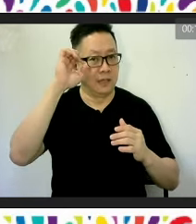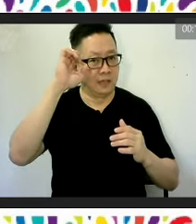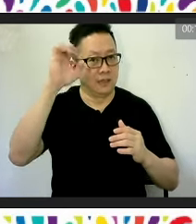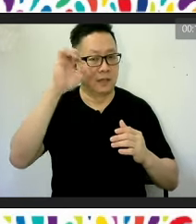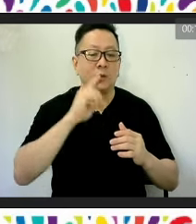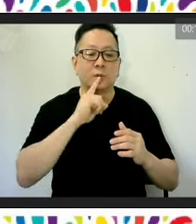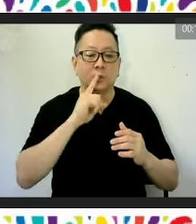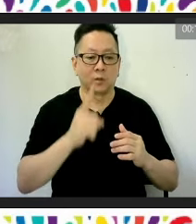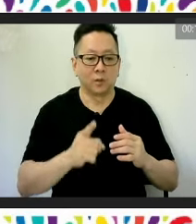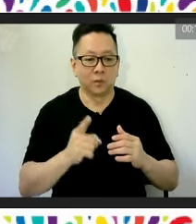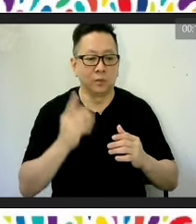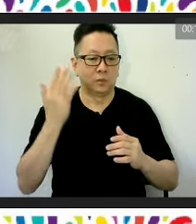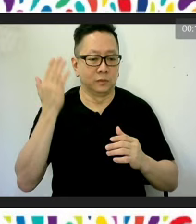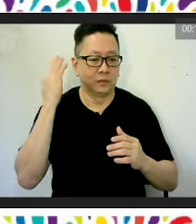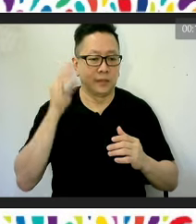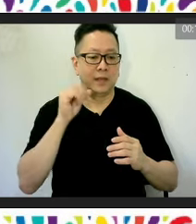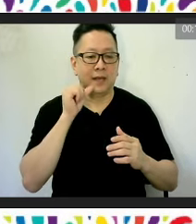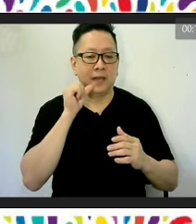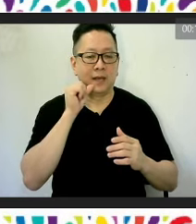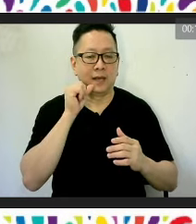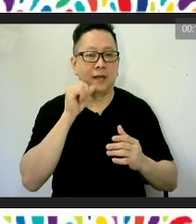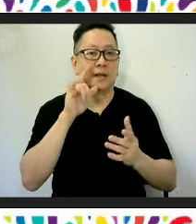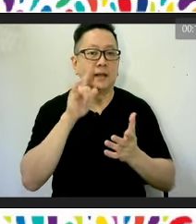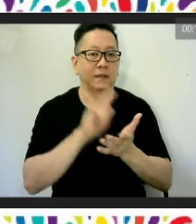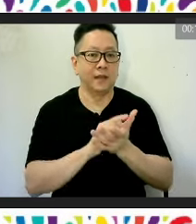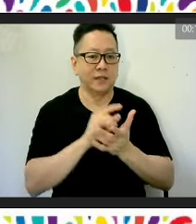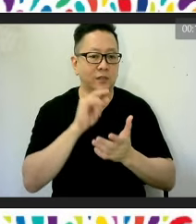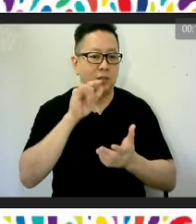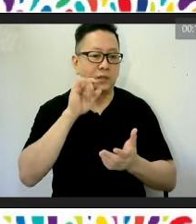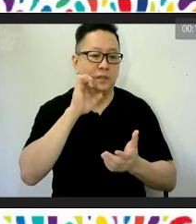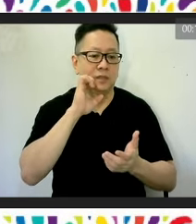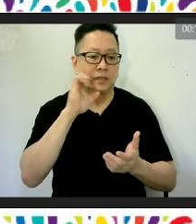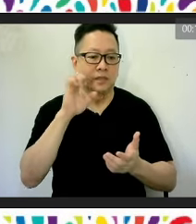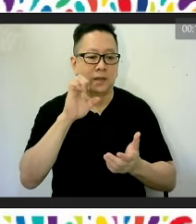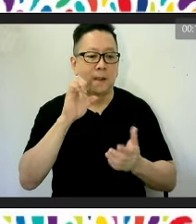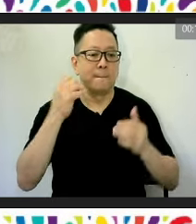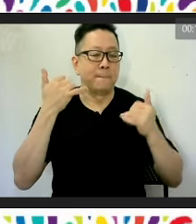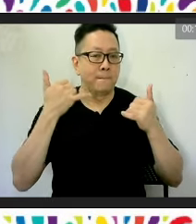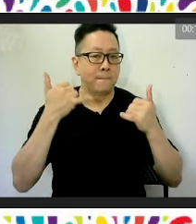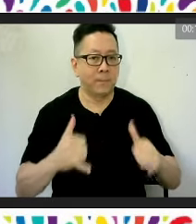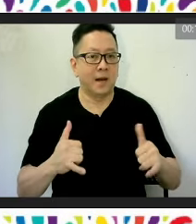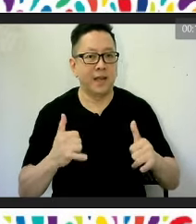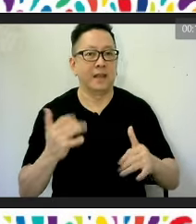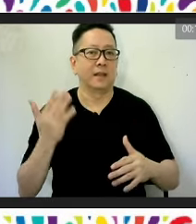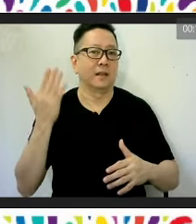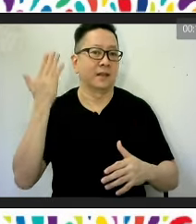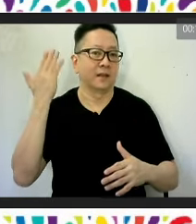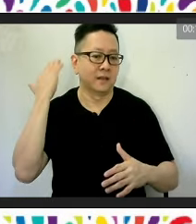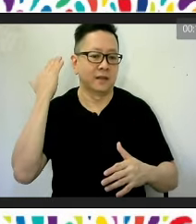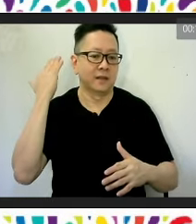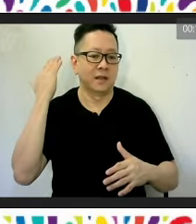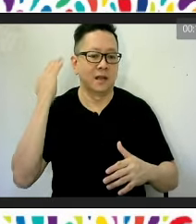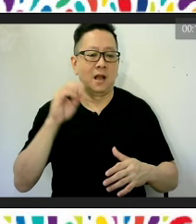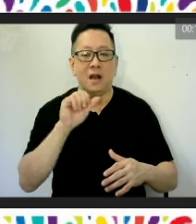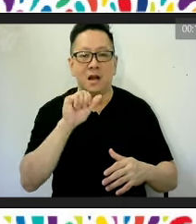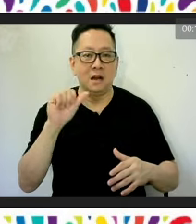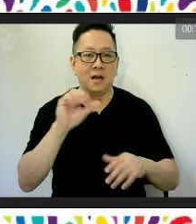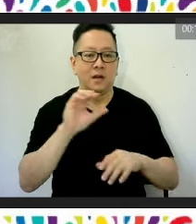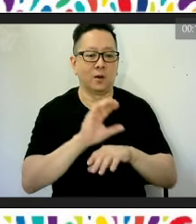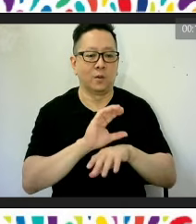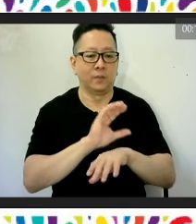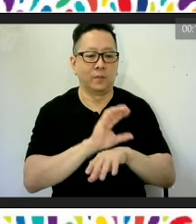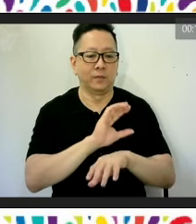he told Anna that she played